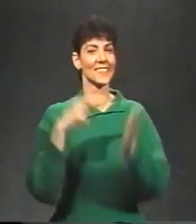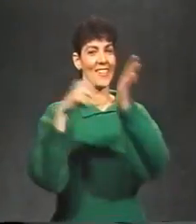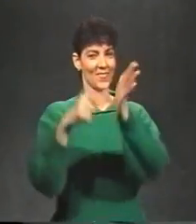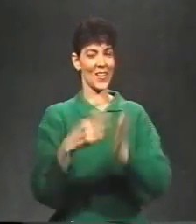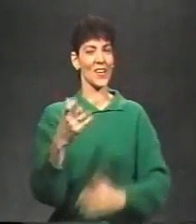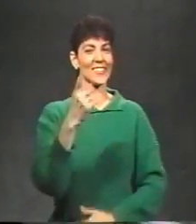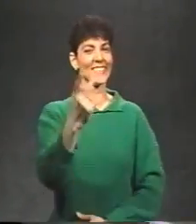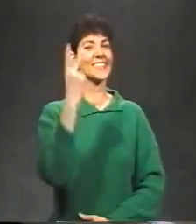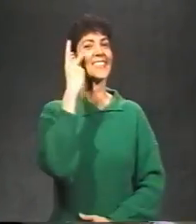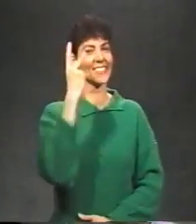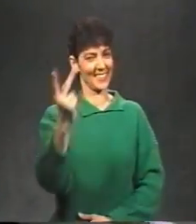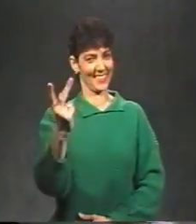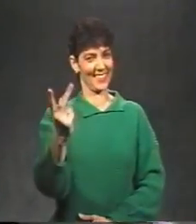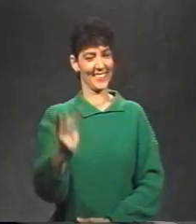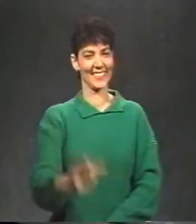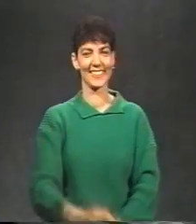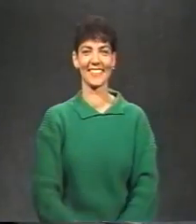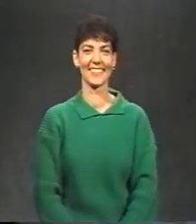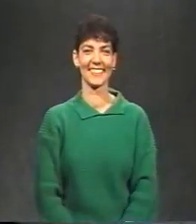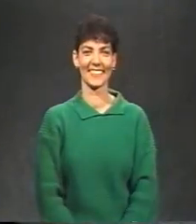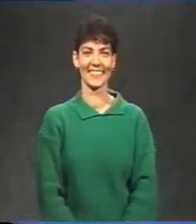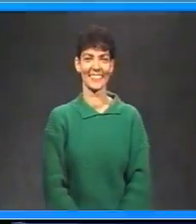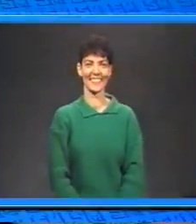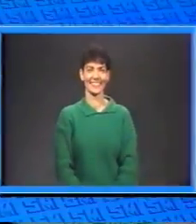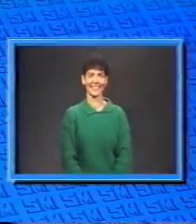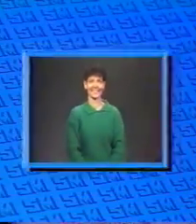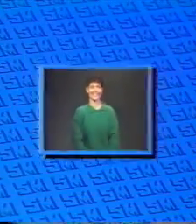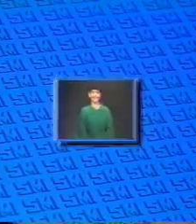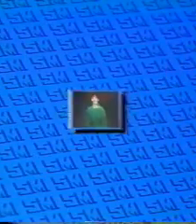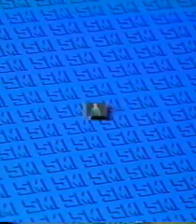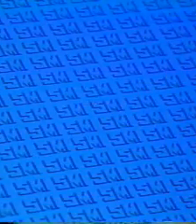See what our model does with height in this example.